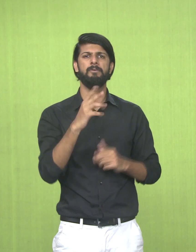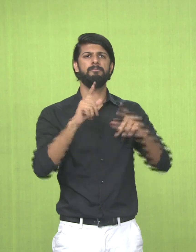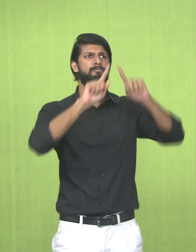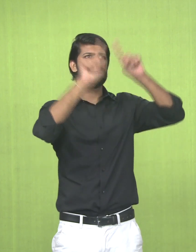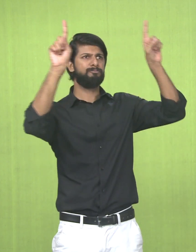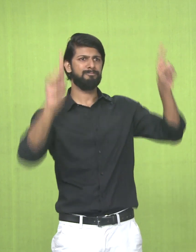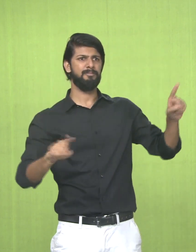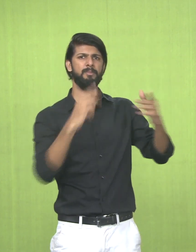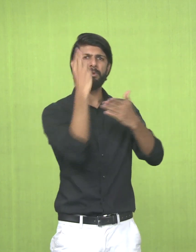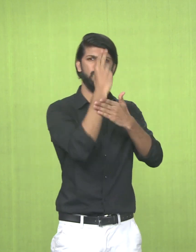Jatakas